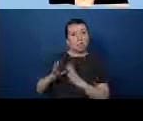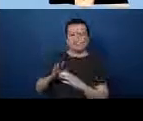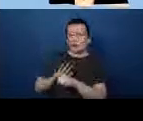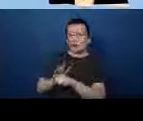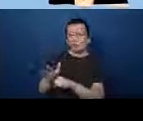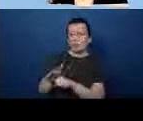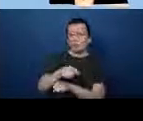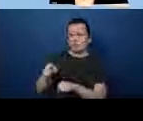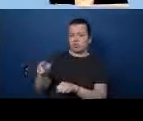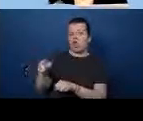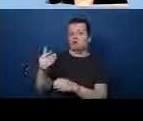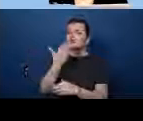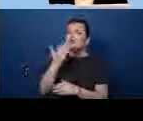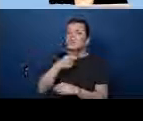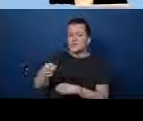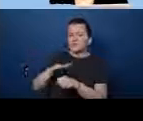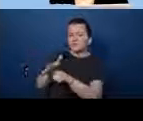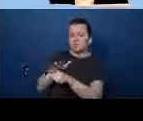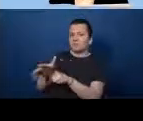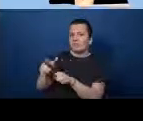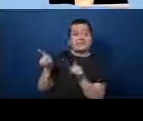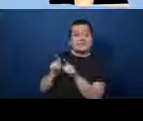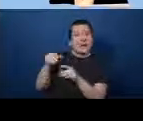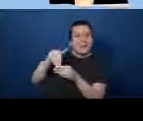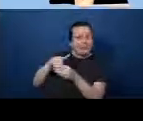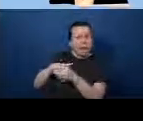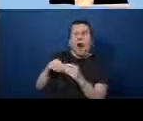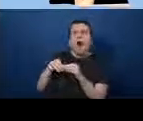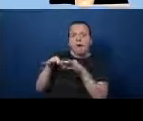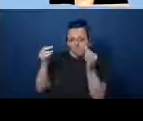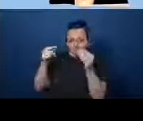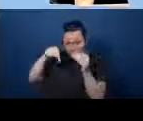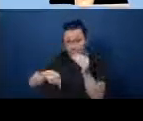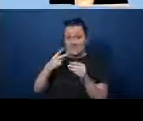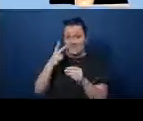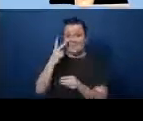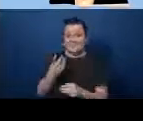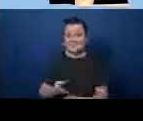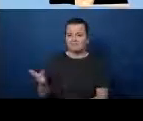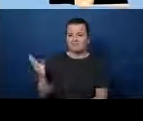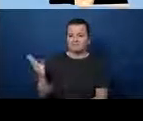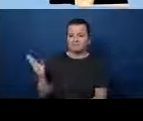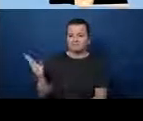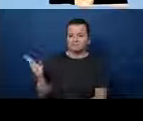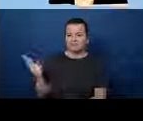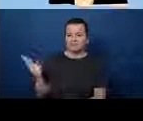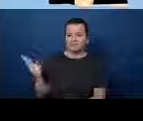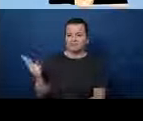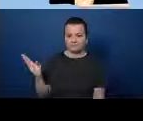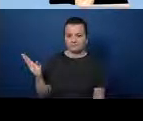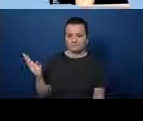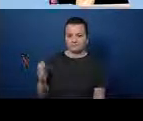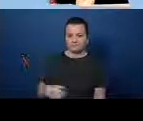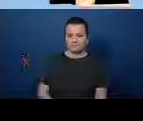against students. So you can access the data through the link which is shared in the chat